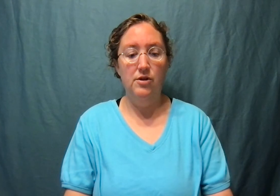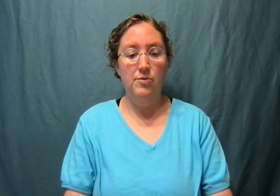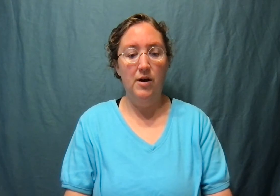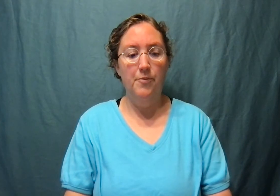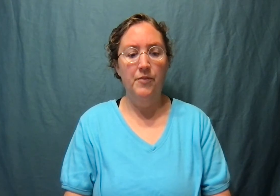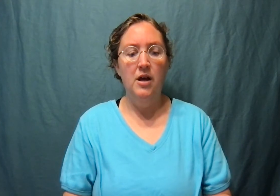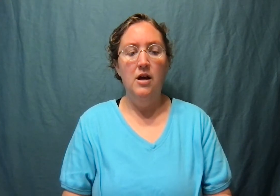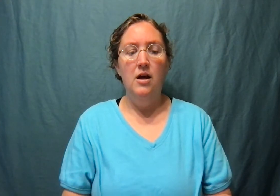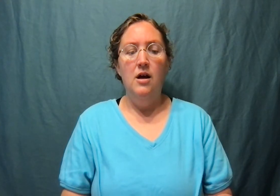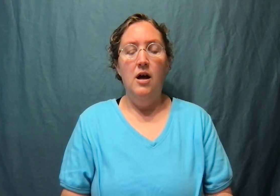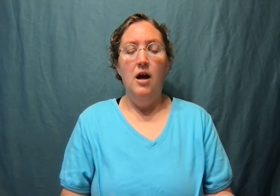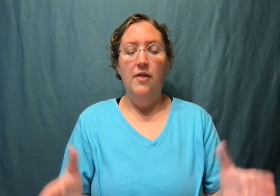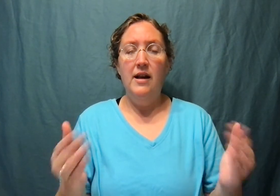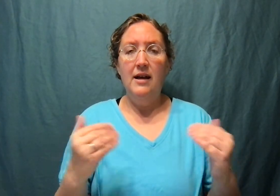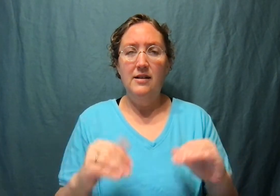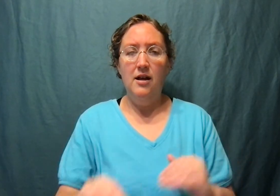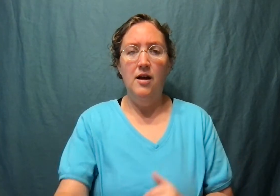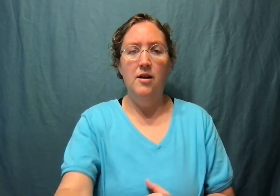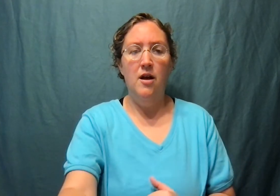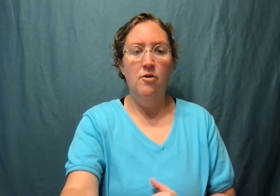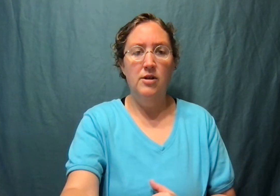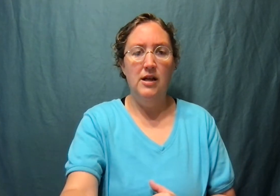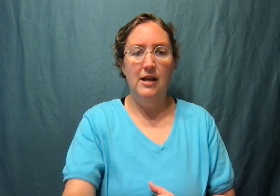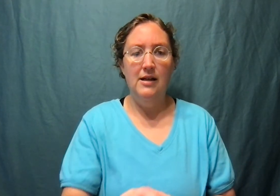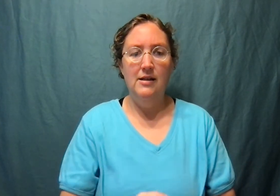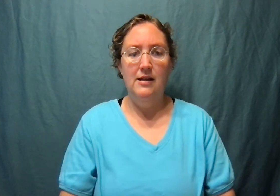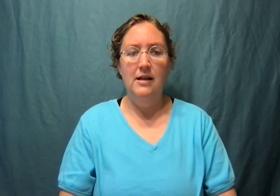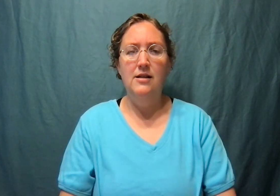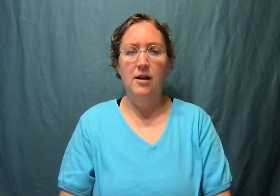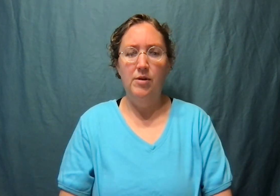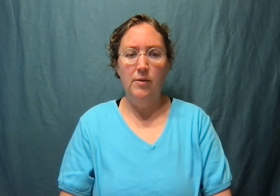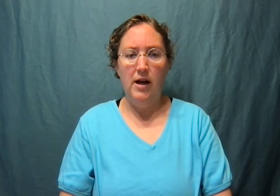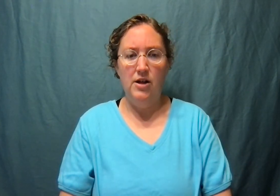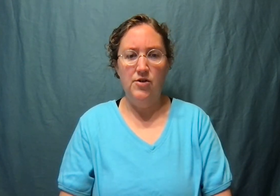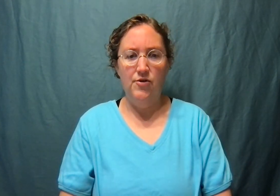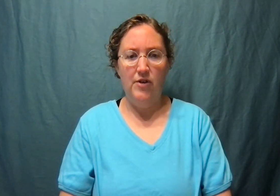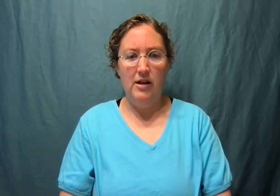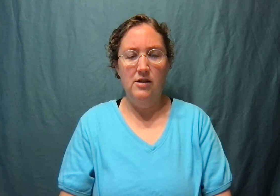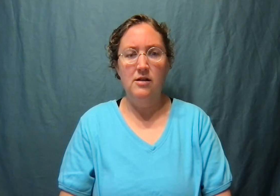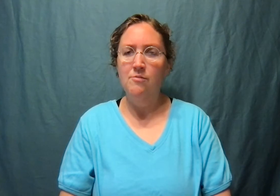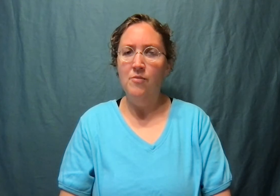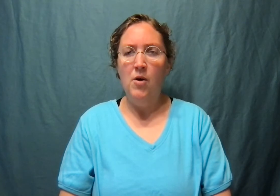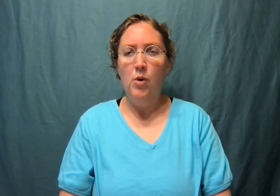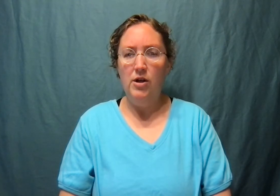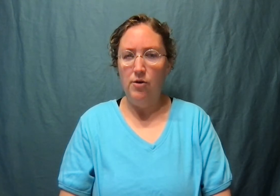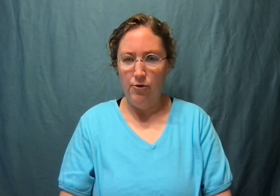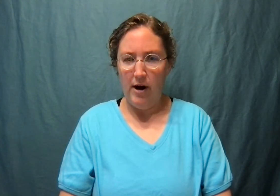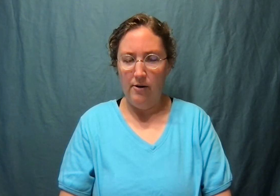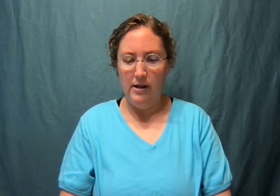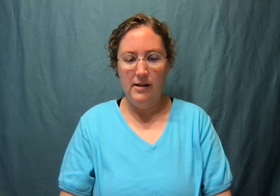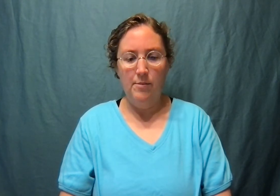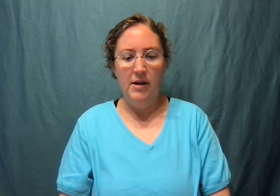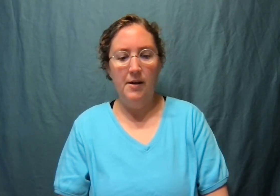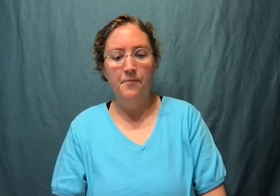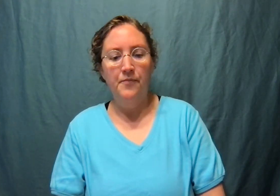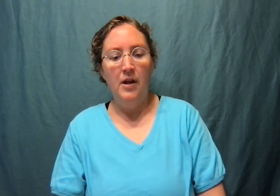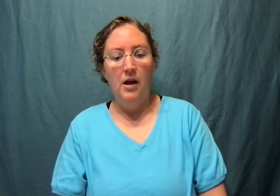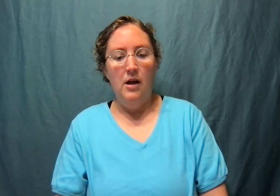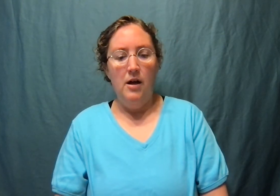well. The next note is the WH face when you frown at somebody.